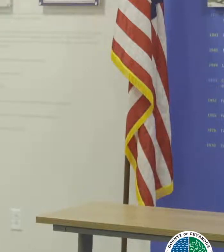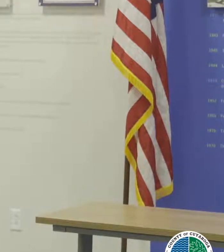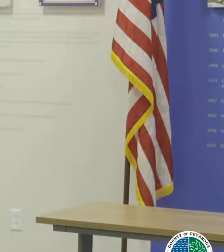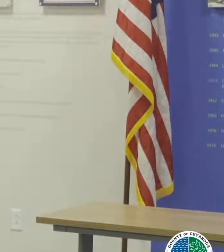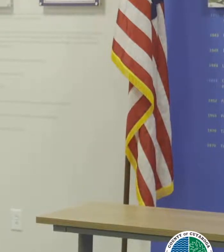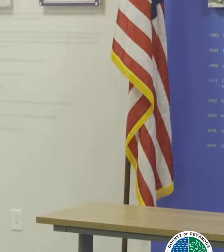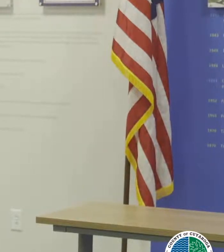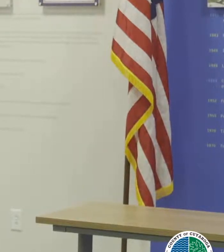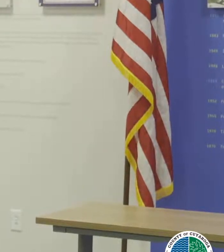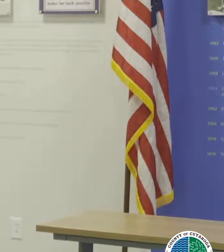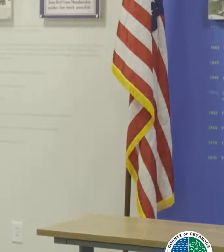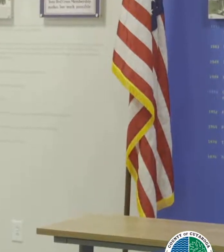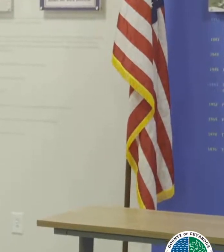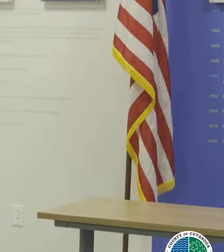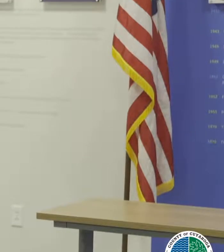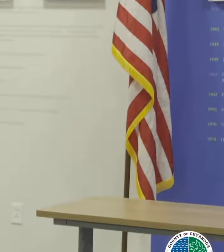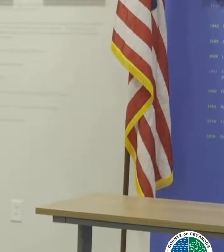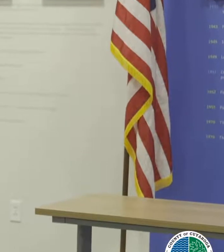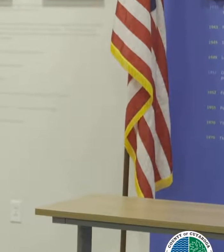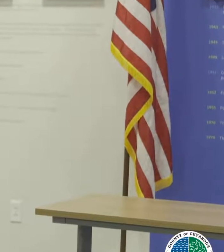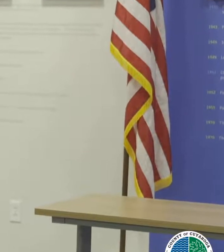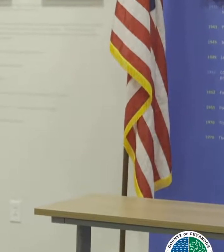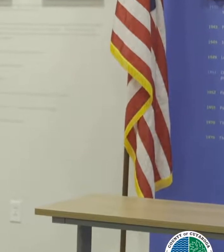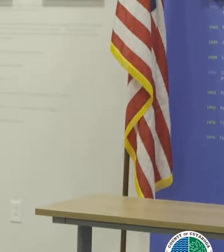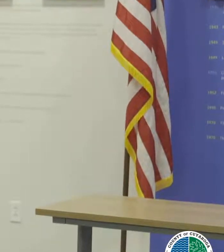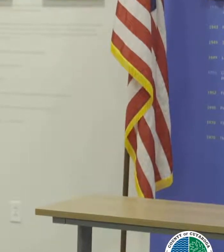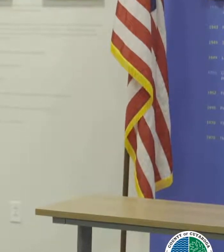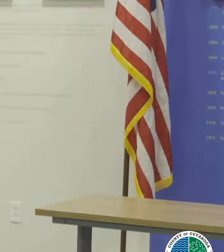Exactly. I'm more than happy to be here as long as I can.